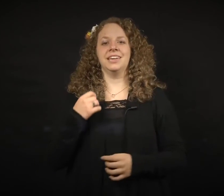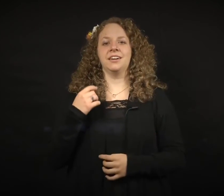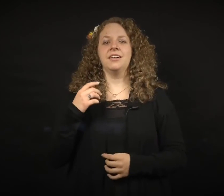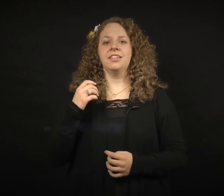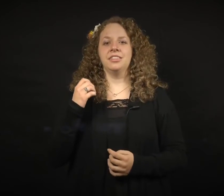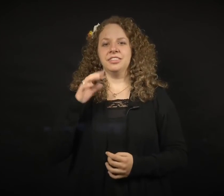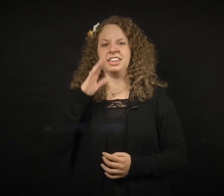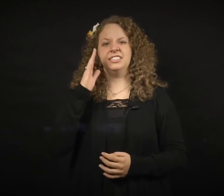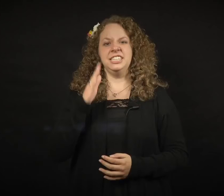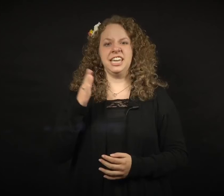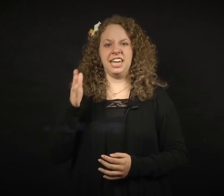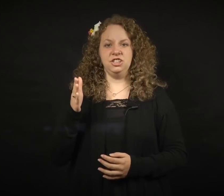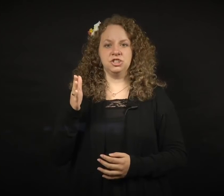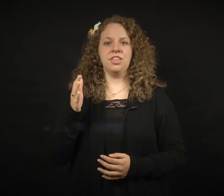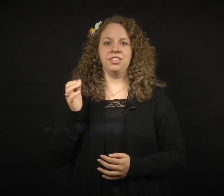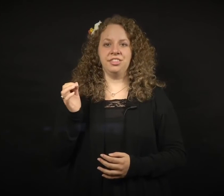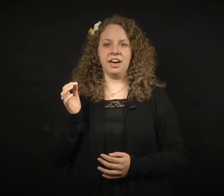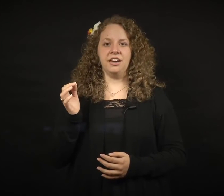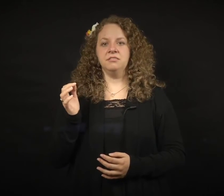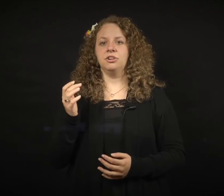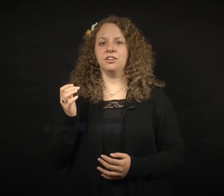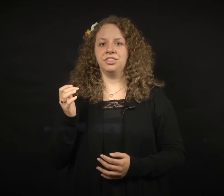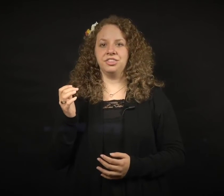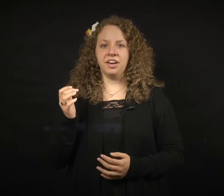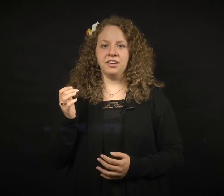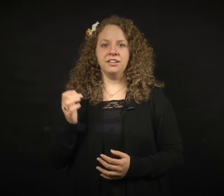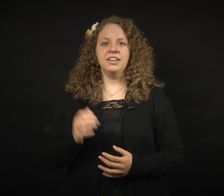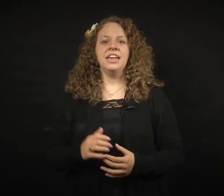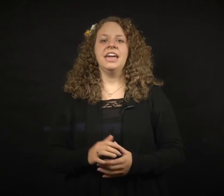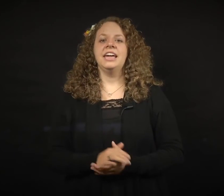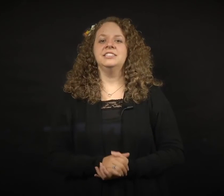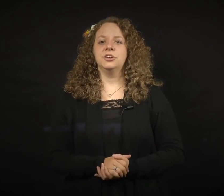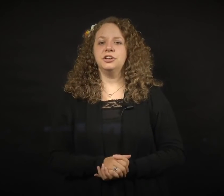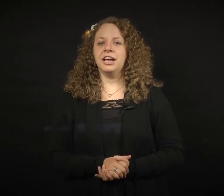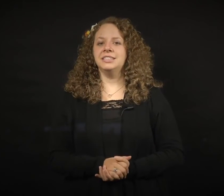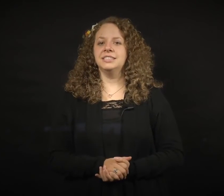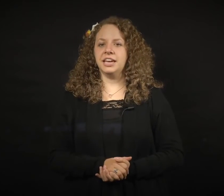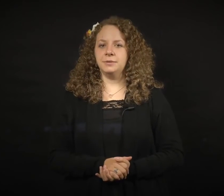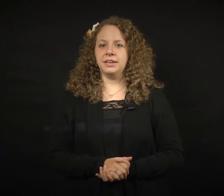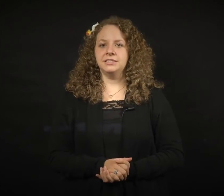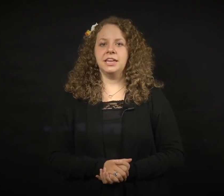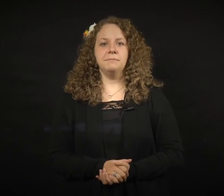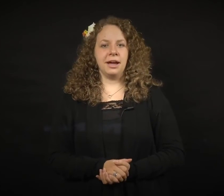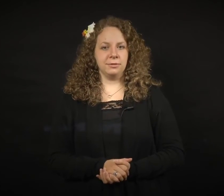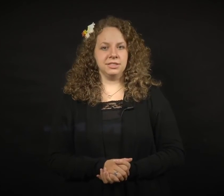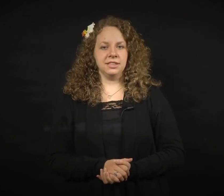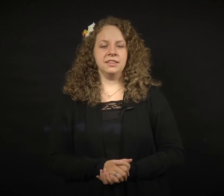saying like th, the, or th, and tilt your head sideways and backwards slightly.